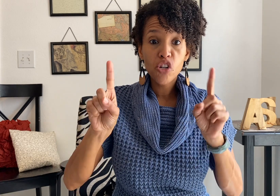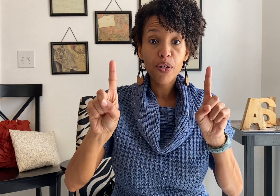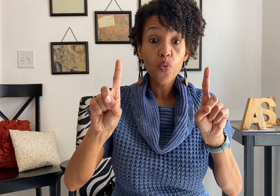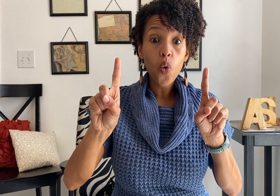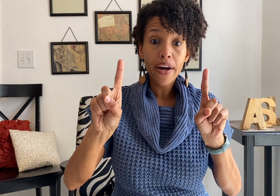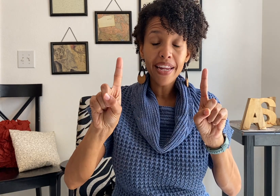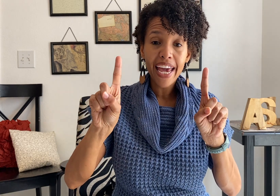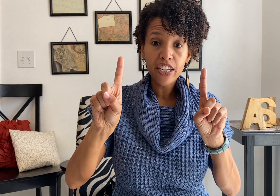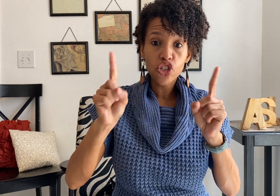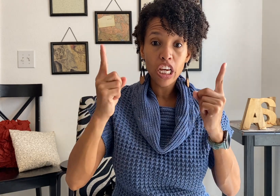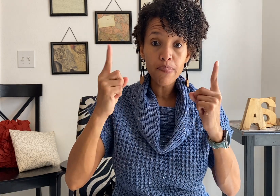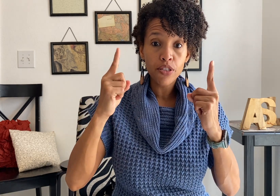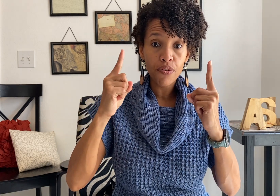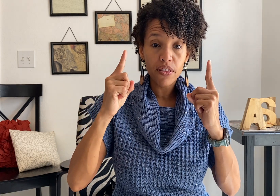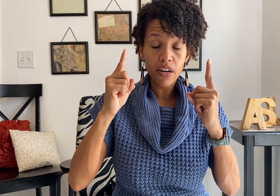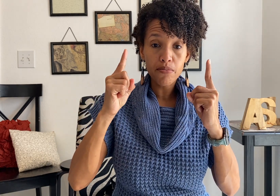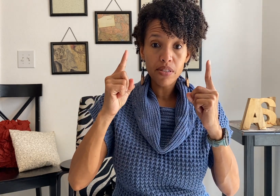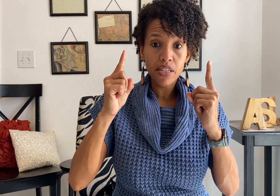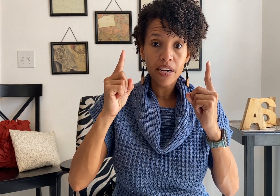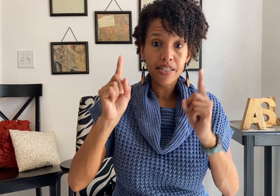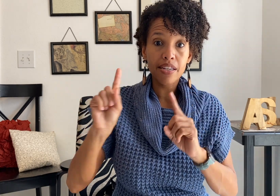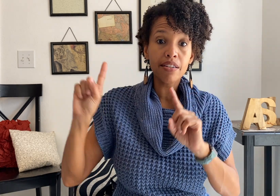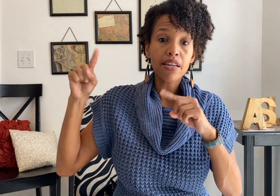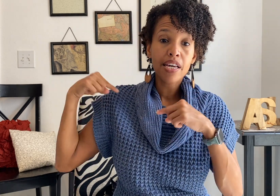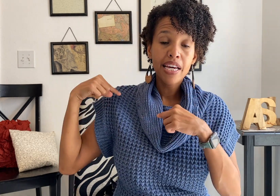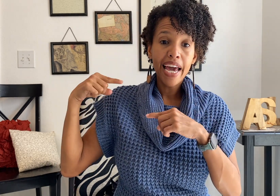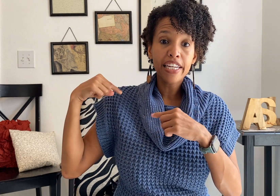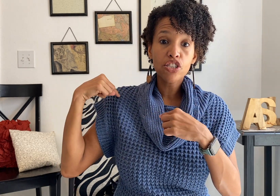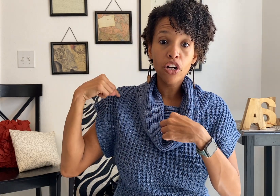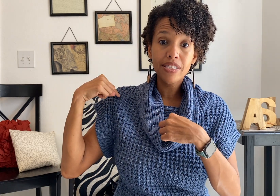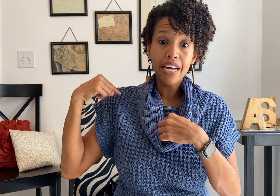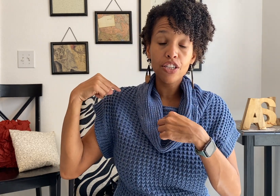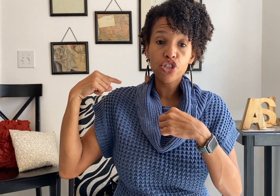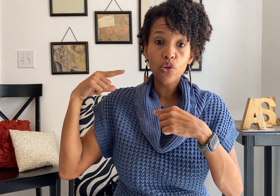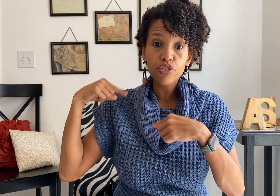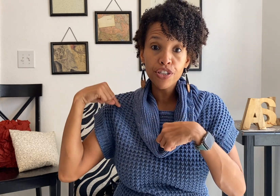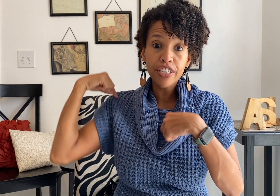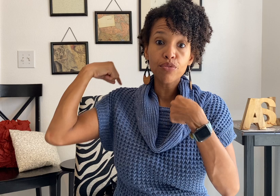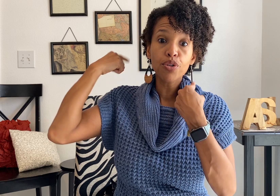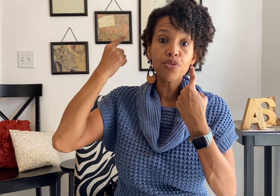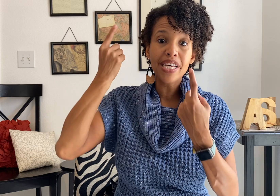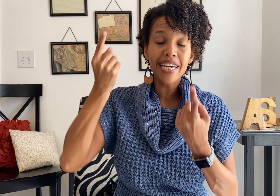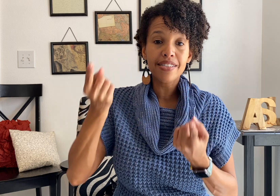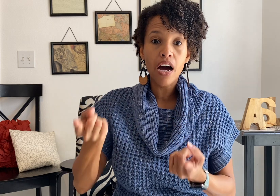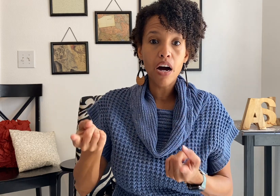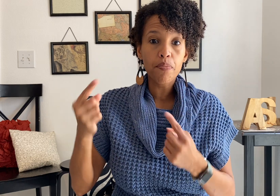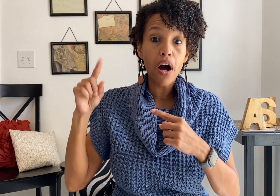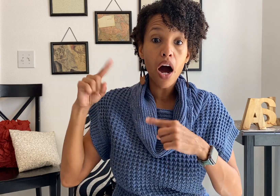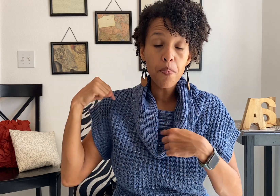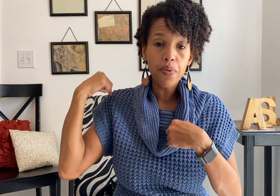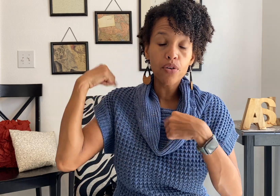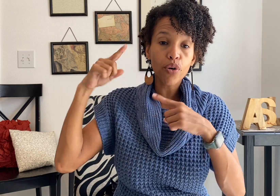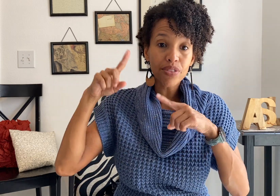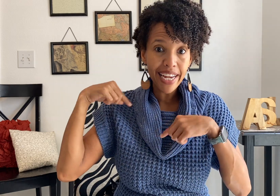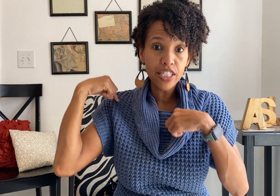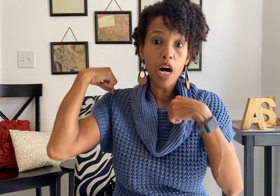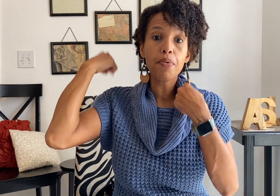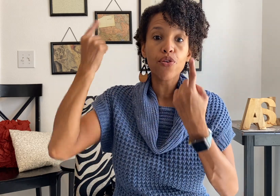be one hand shape, so thumbs tucked in, and it starts at the shoulder and rotates up, rotates up and